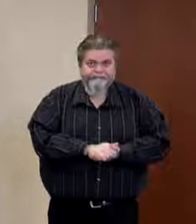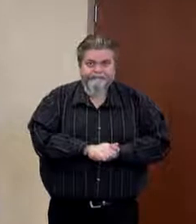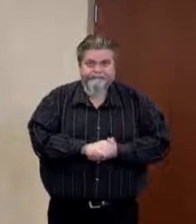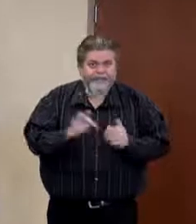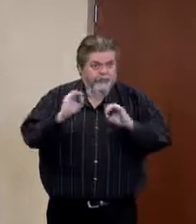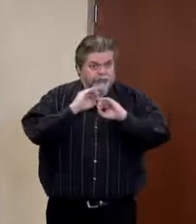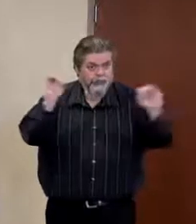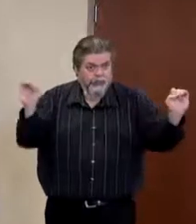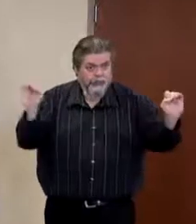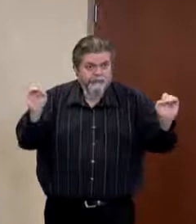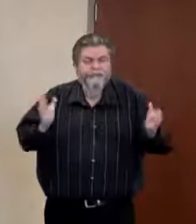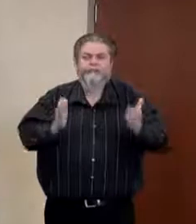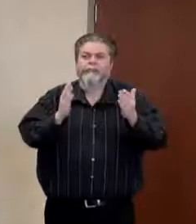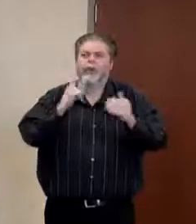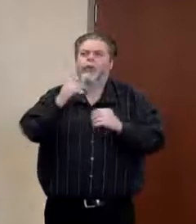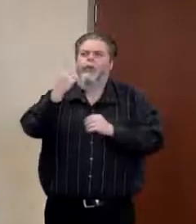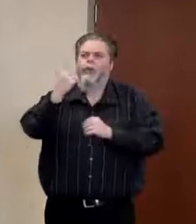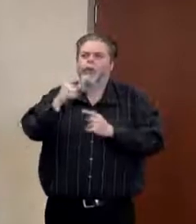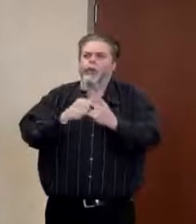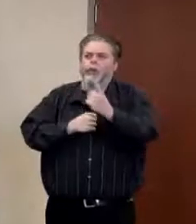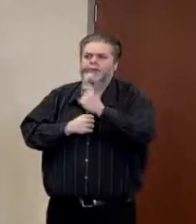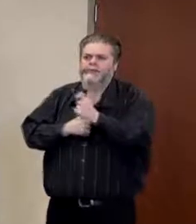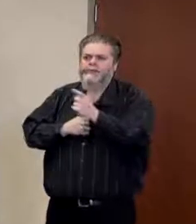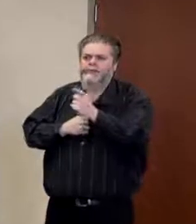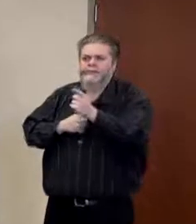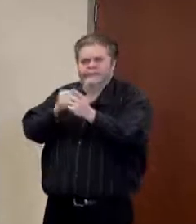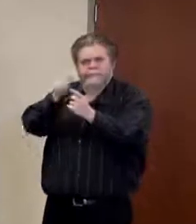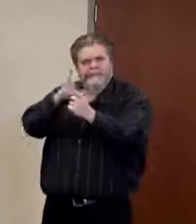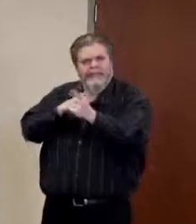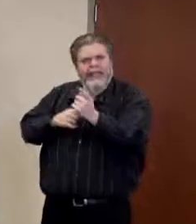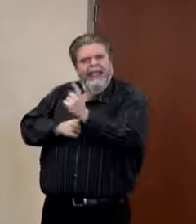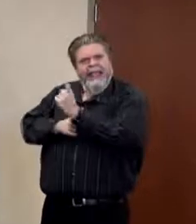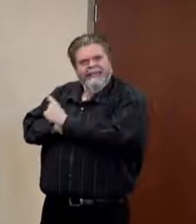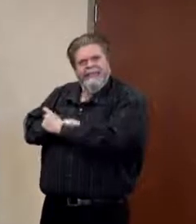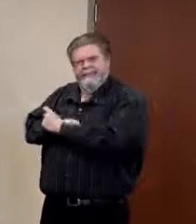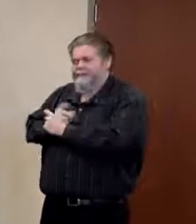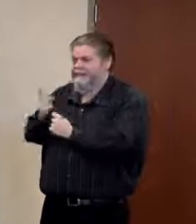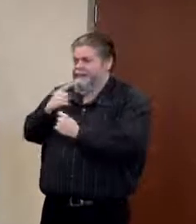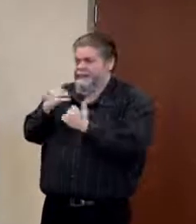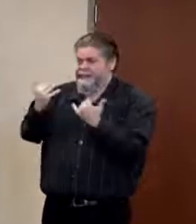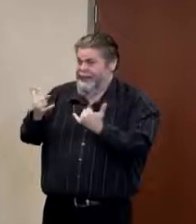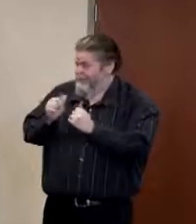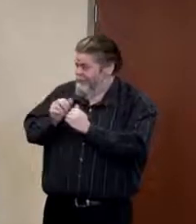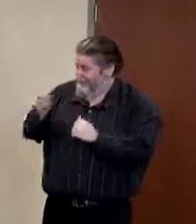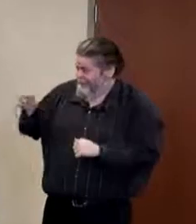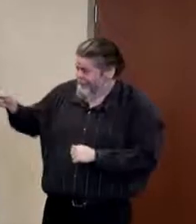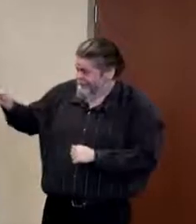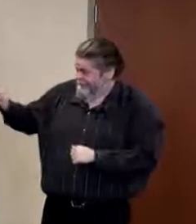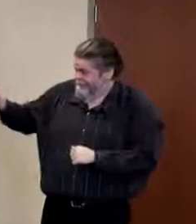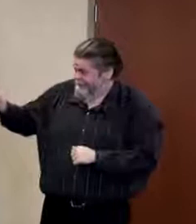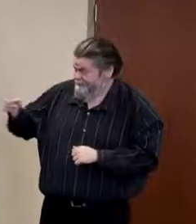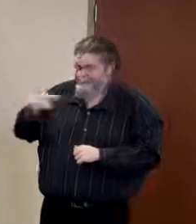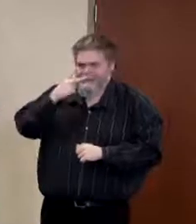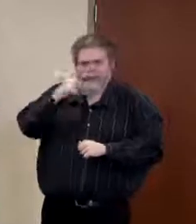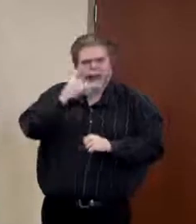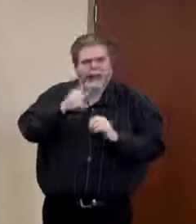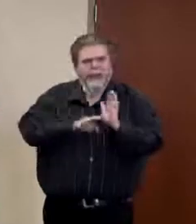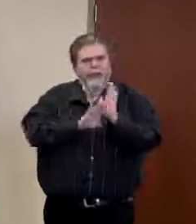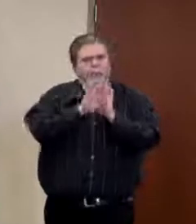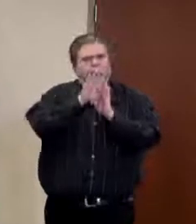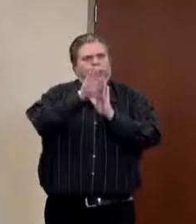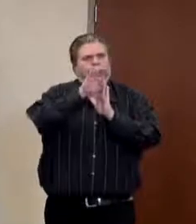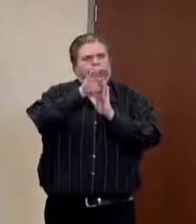All right. I was just going to say, in this graph alone, we are seeing kind of